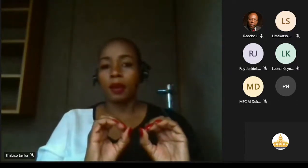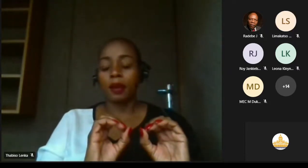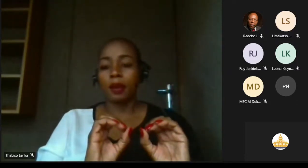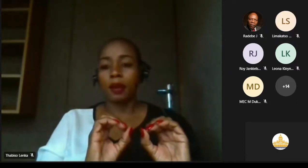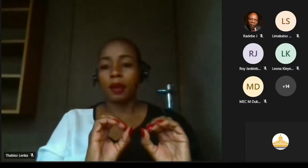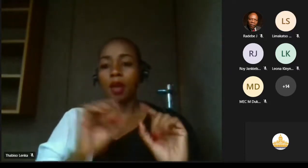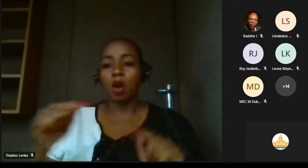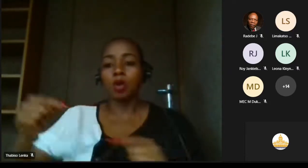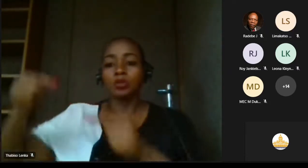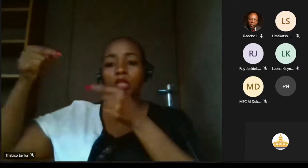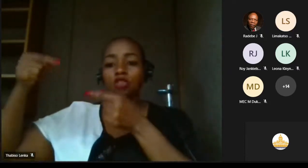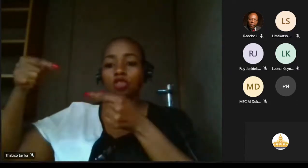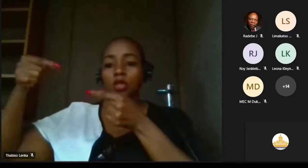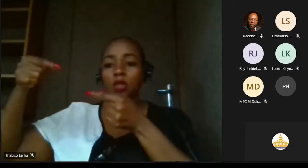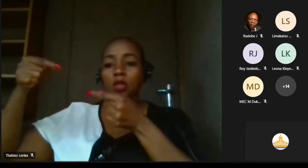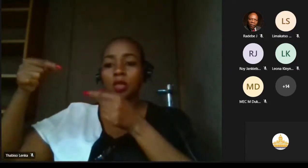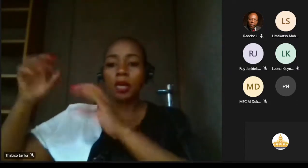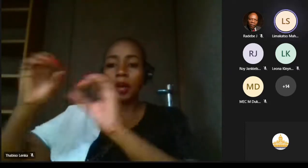None. Any objections?